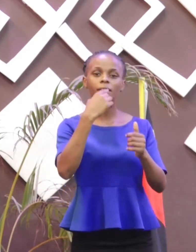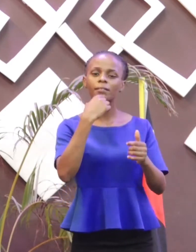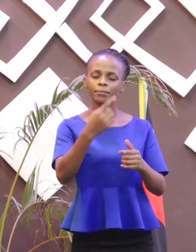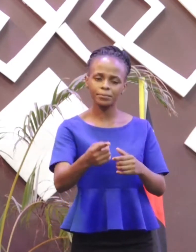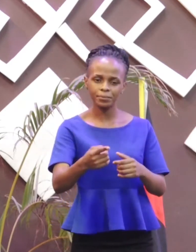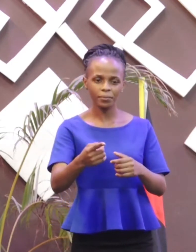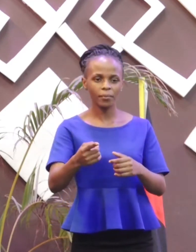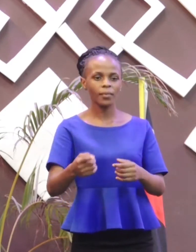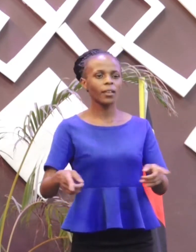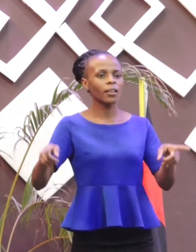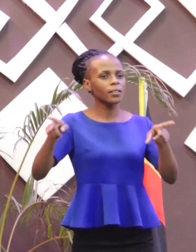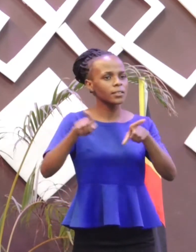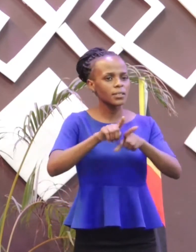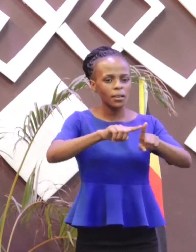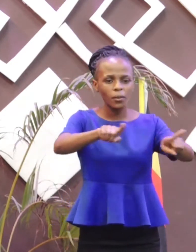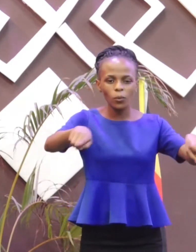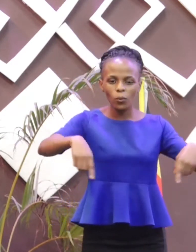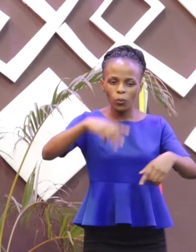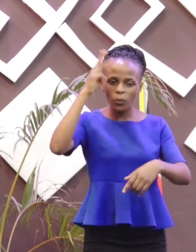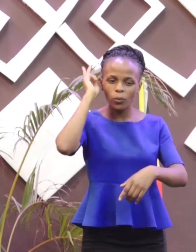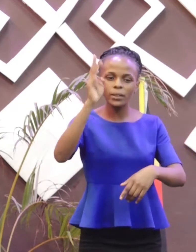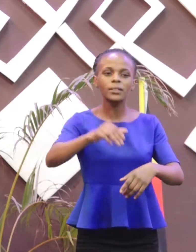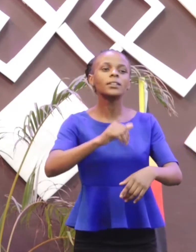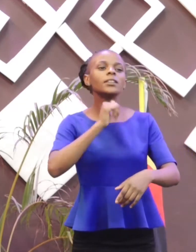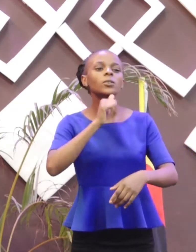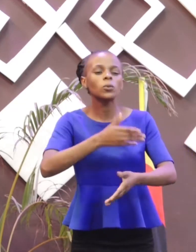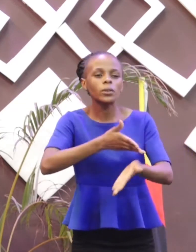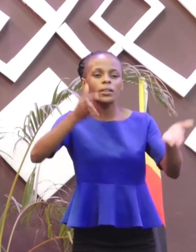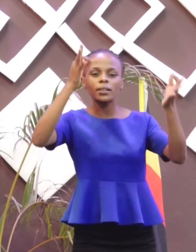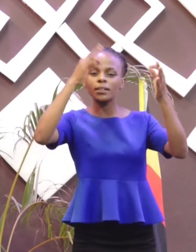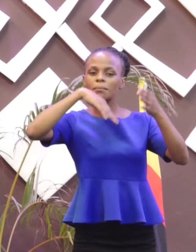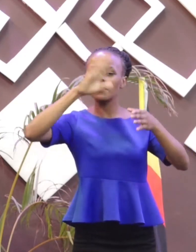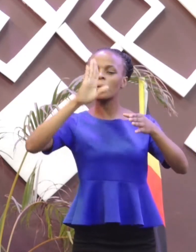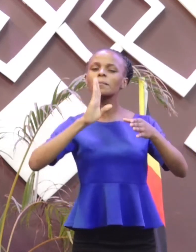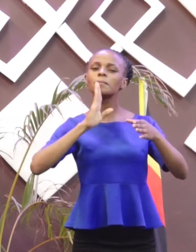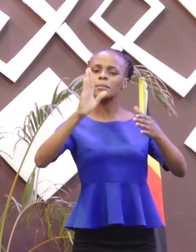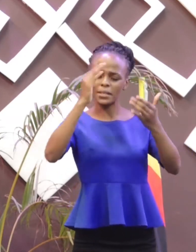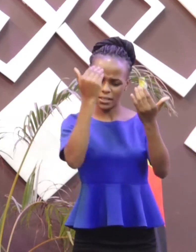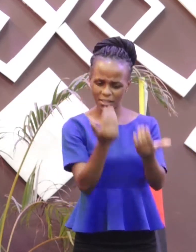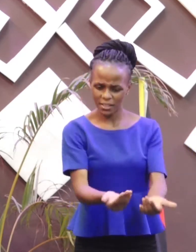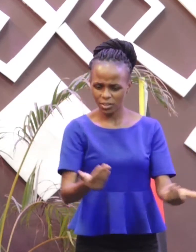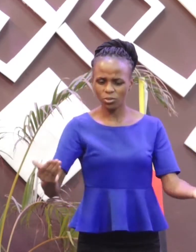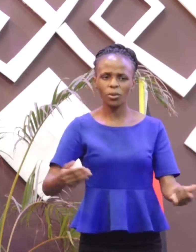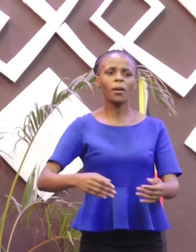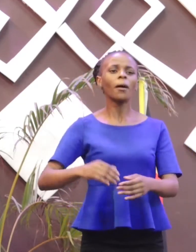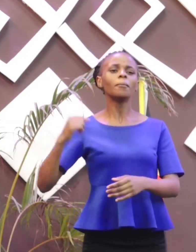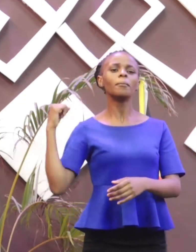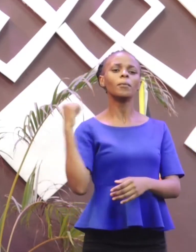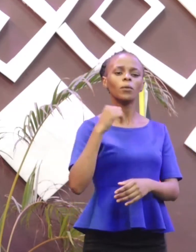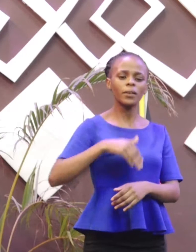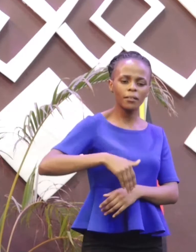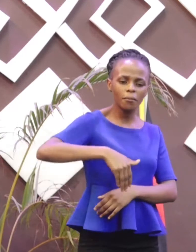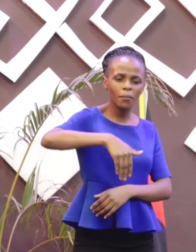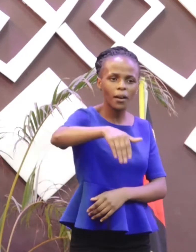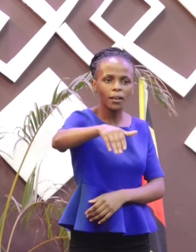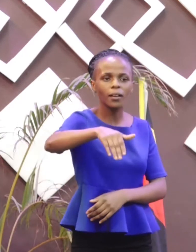says, then we will no longer be infants, tossed back and forth by the